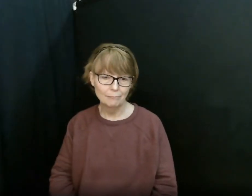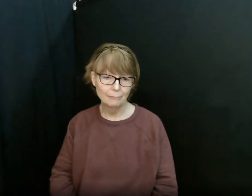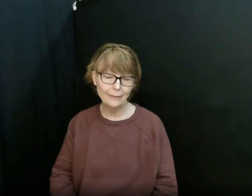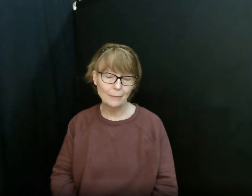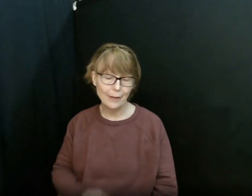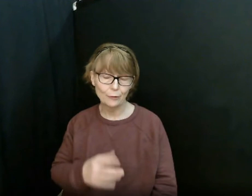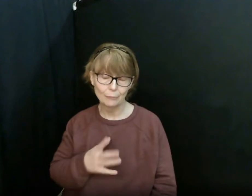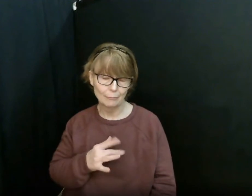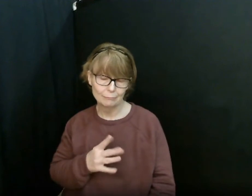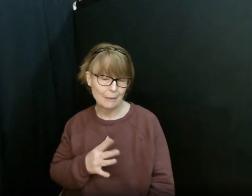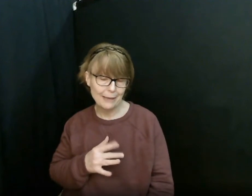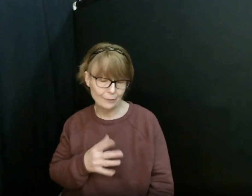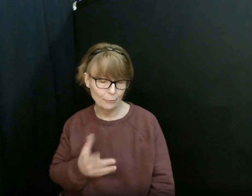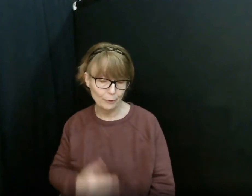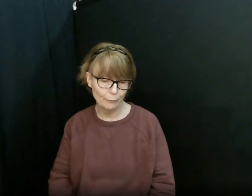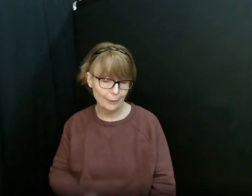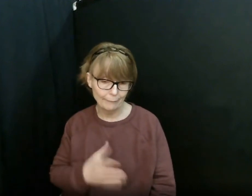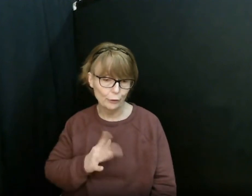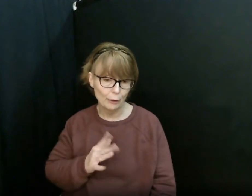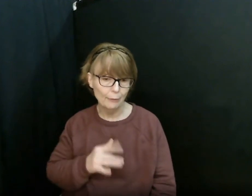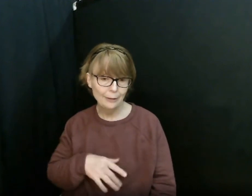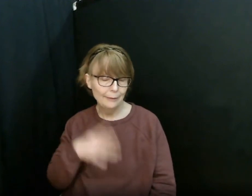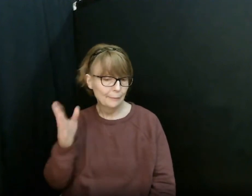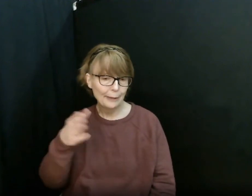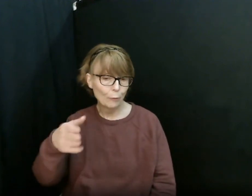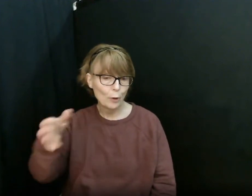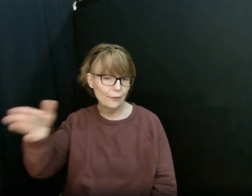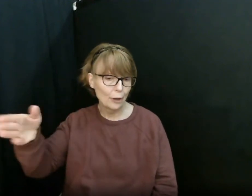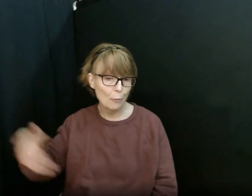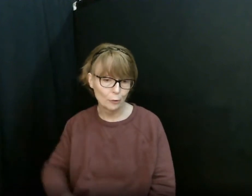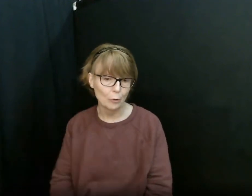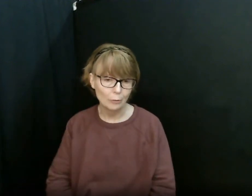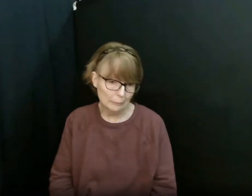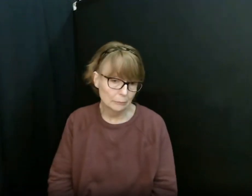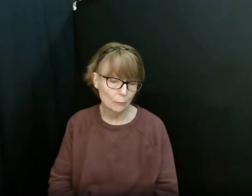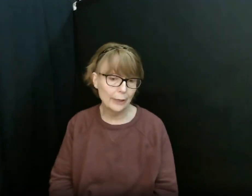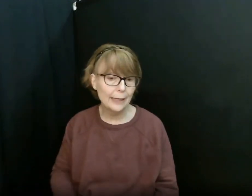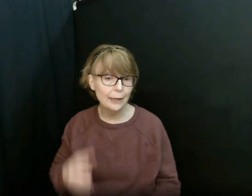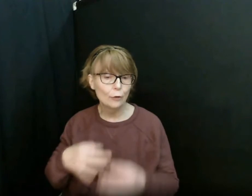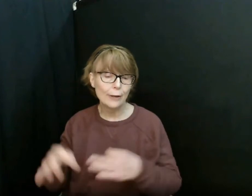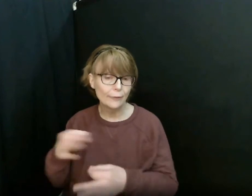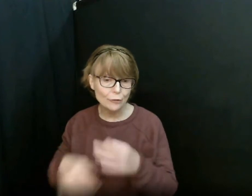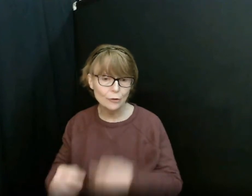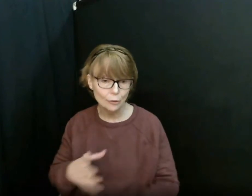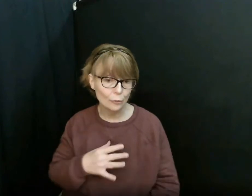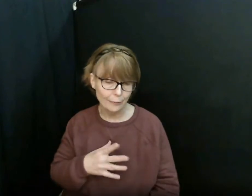That's I mean, you know, beautiful, whatever, you know, Yeah. whatever words that go with cool. Okay. Or in translation, you can do it that